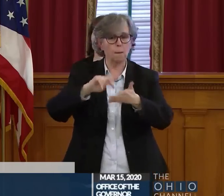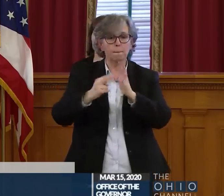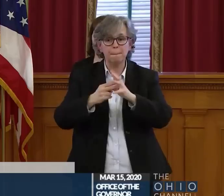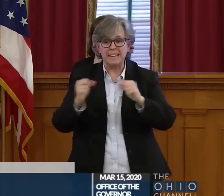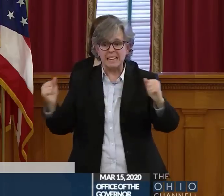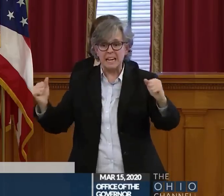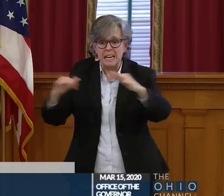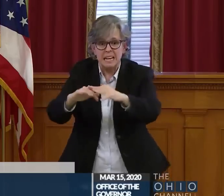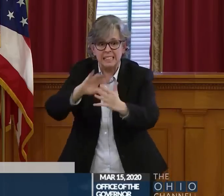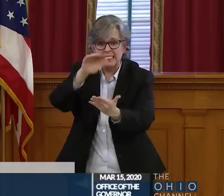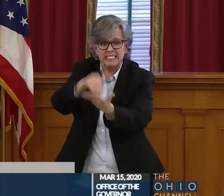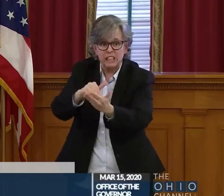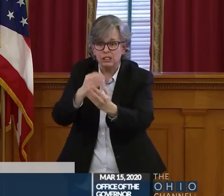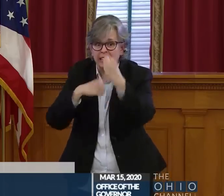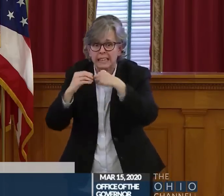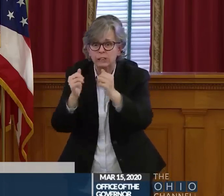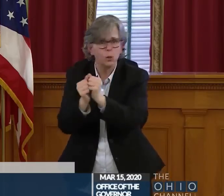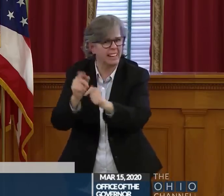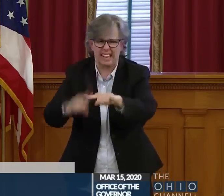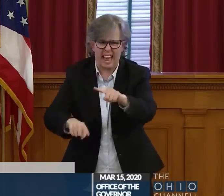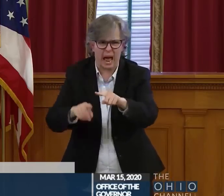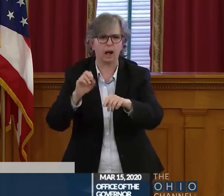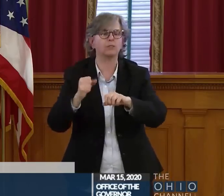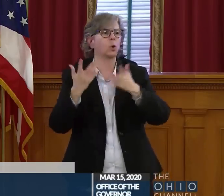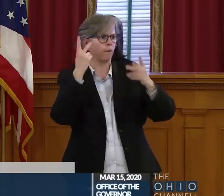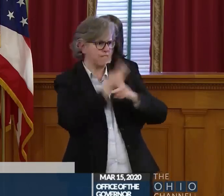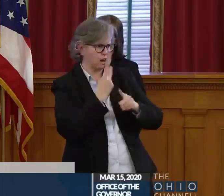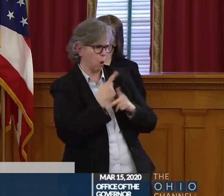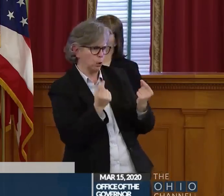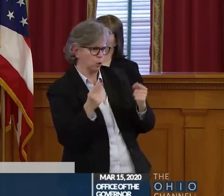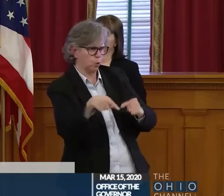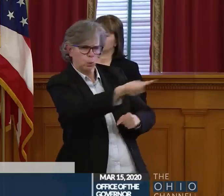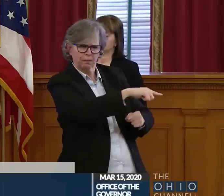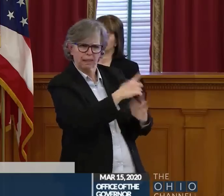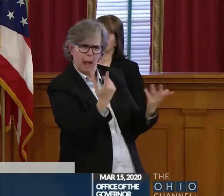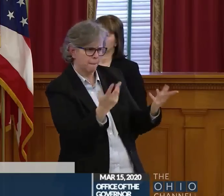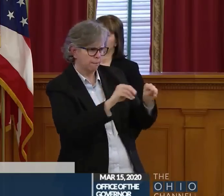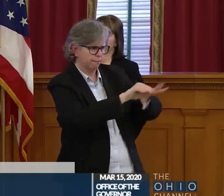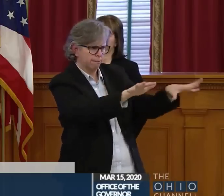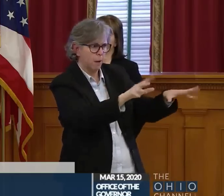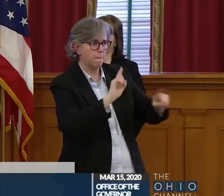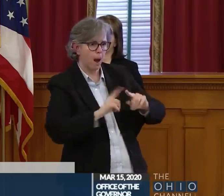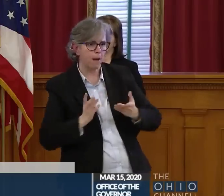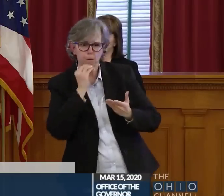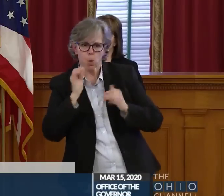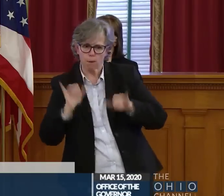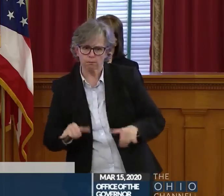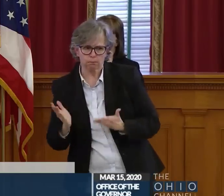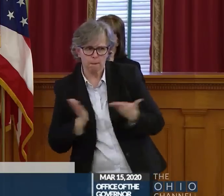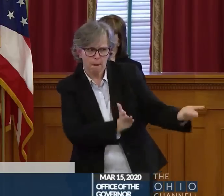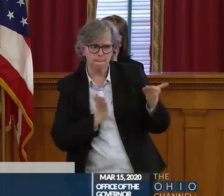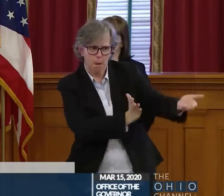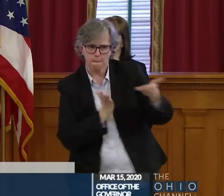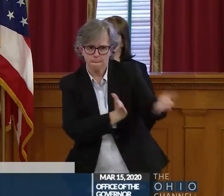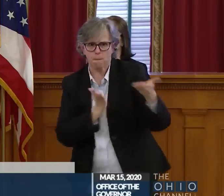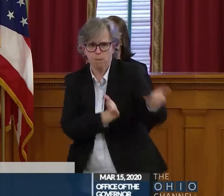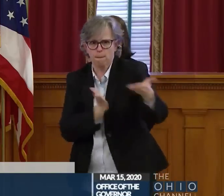up. Our call center continues to get calls, many, many calls, and we encourage people to